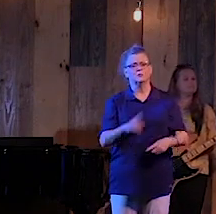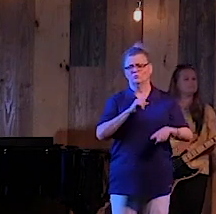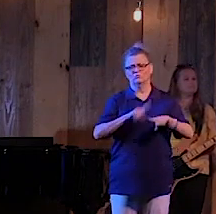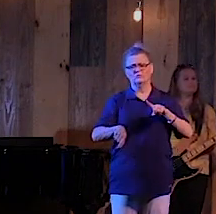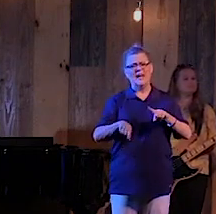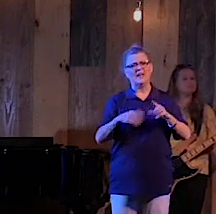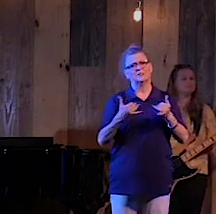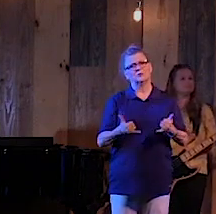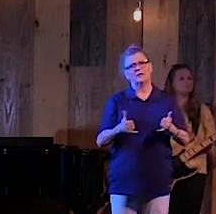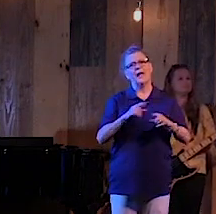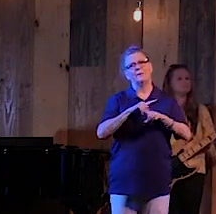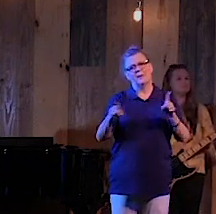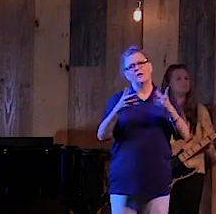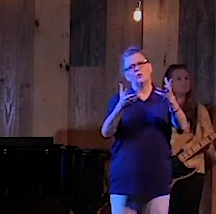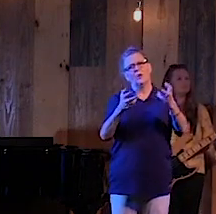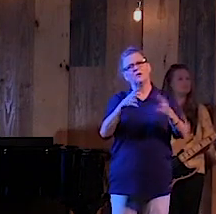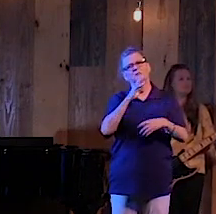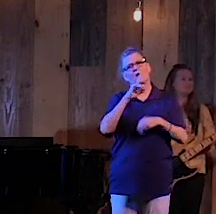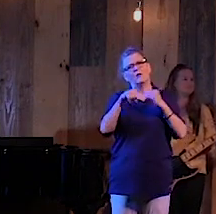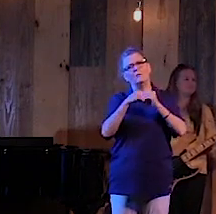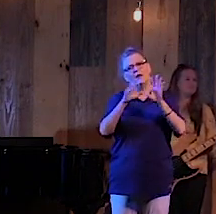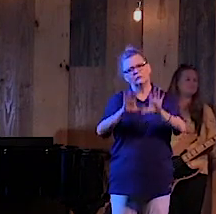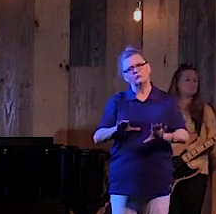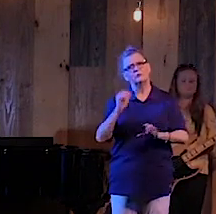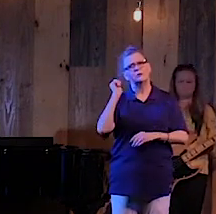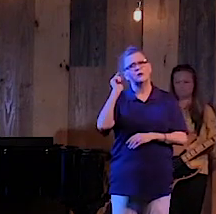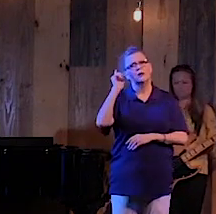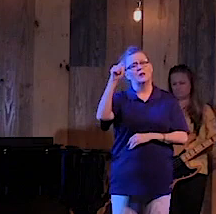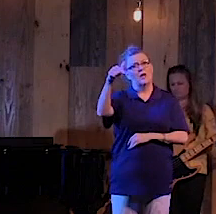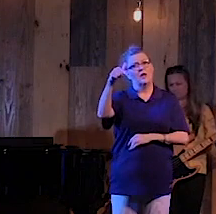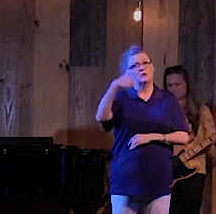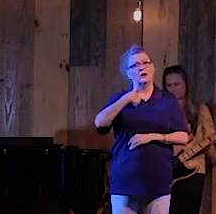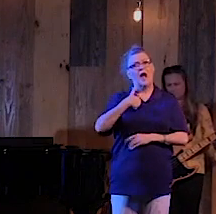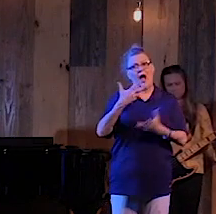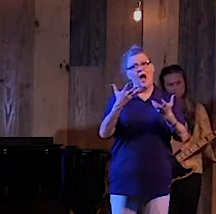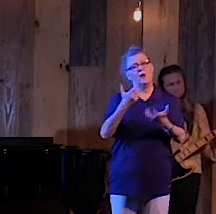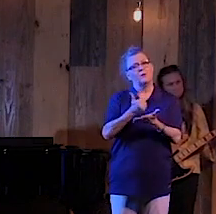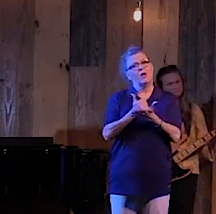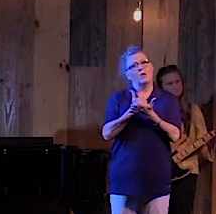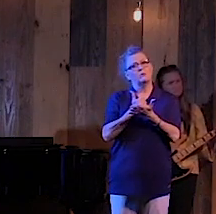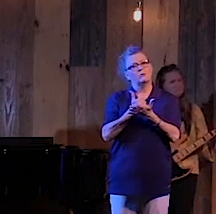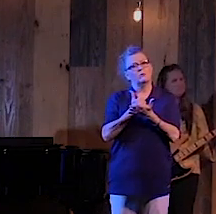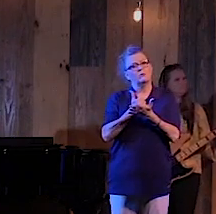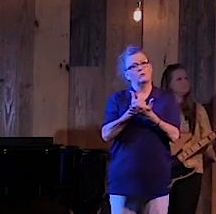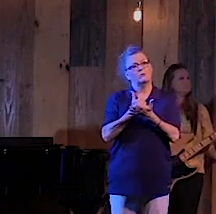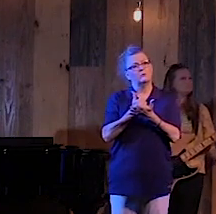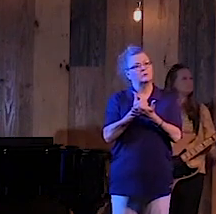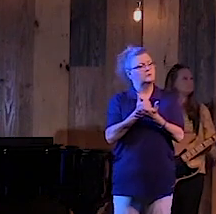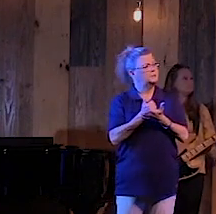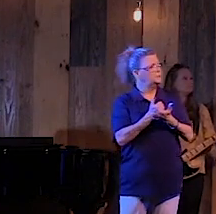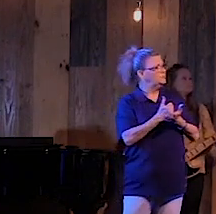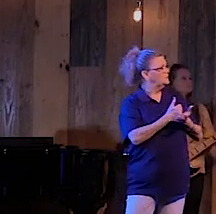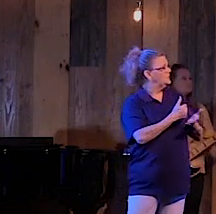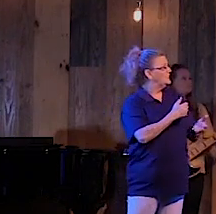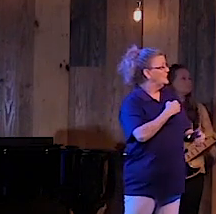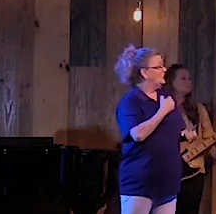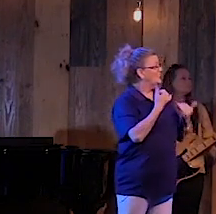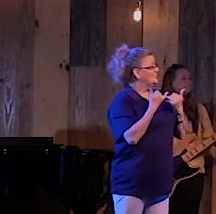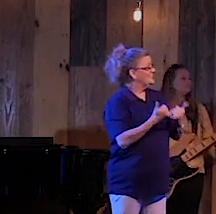thinking about it and want to talk, I'm here. I want to minister to you in any way I can. But Jeremy, I wonder today, brother, can we